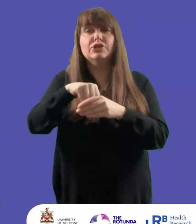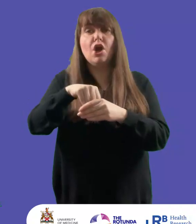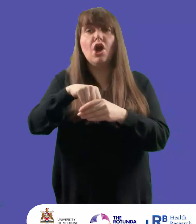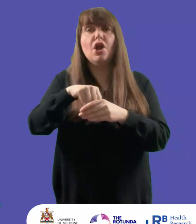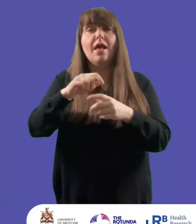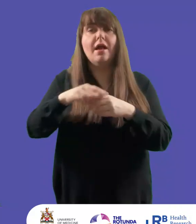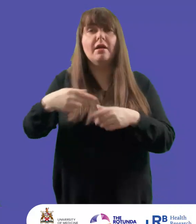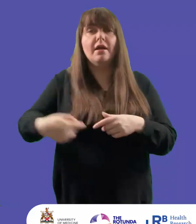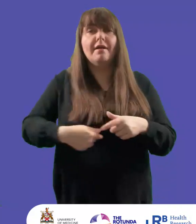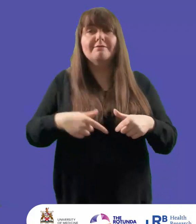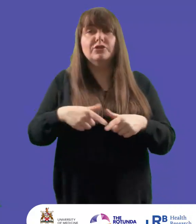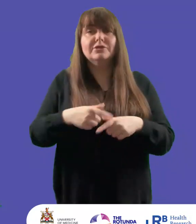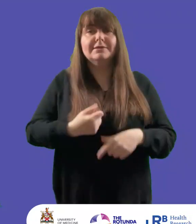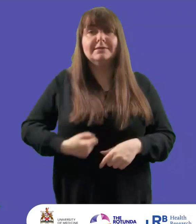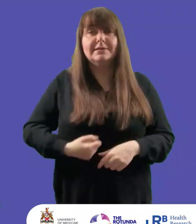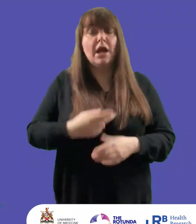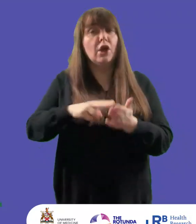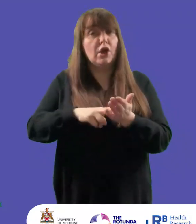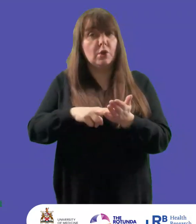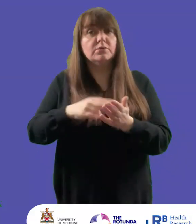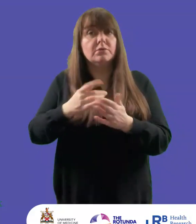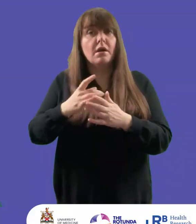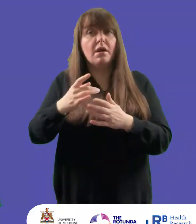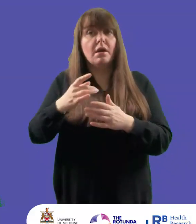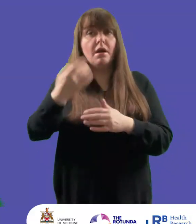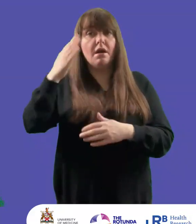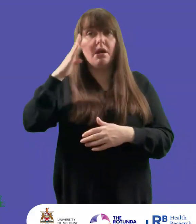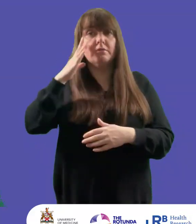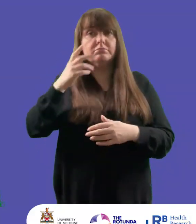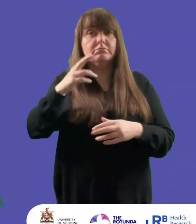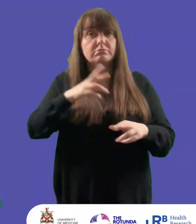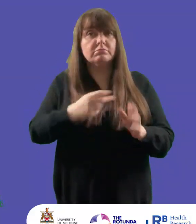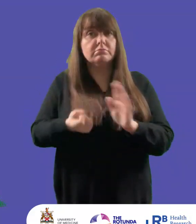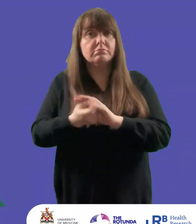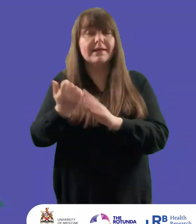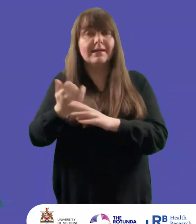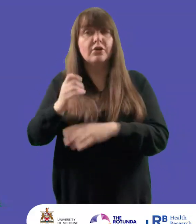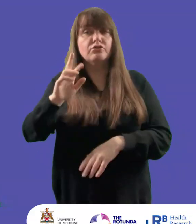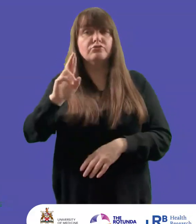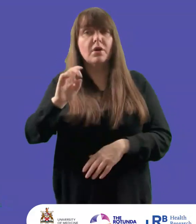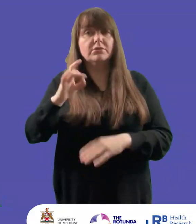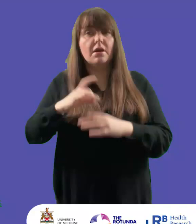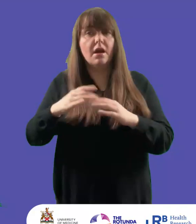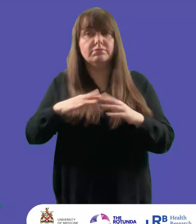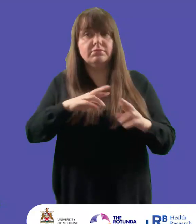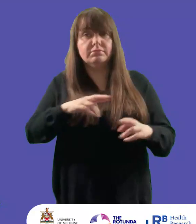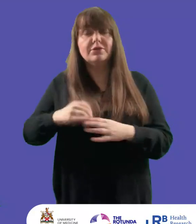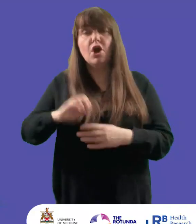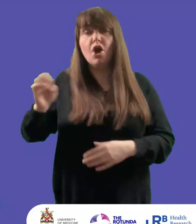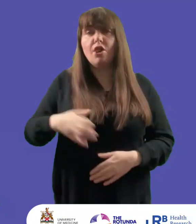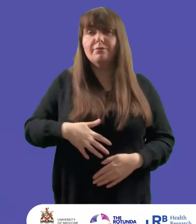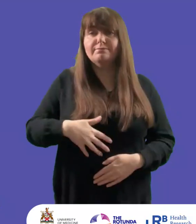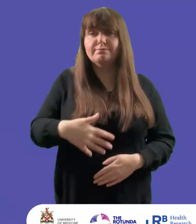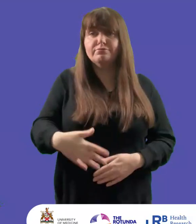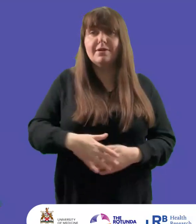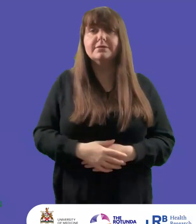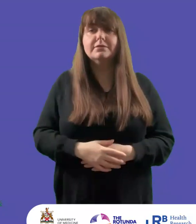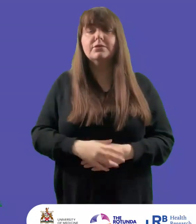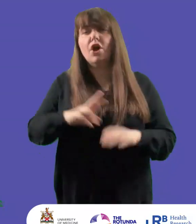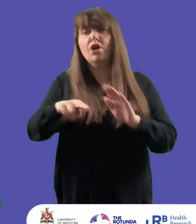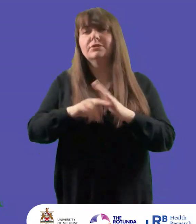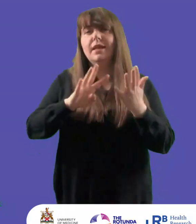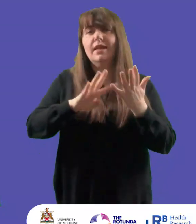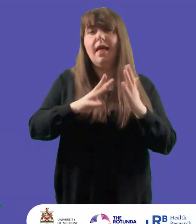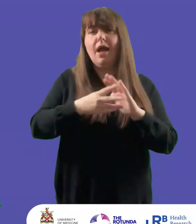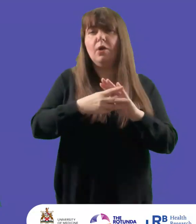internal scans or transvaginal scans are used in Ireland routinely and in the Rotunda Hospital. So in early pregnancy,